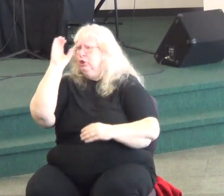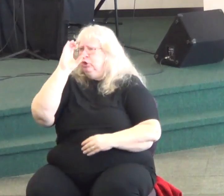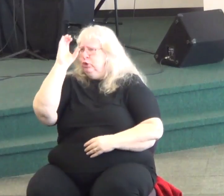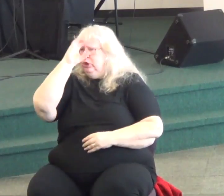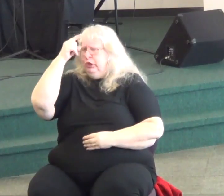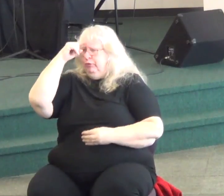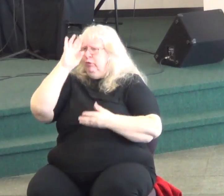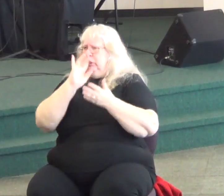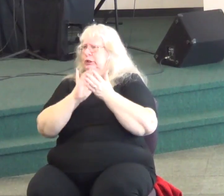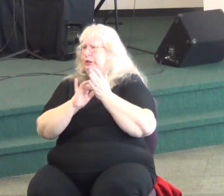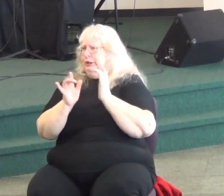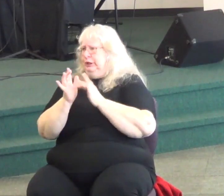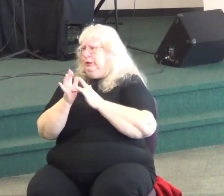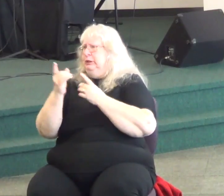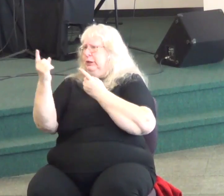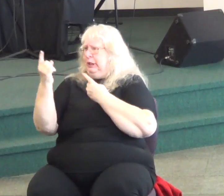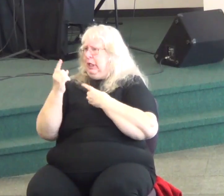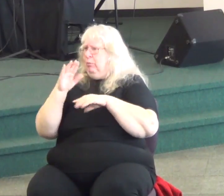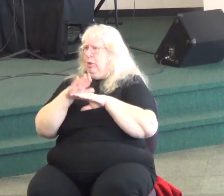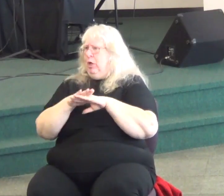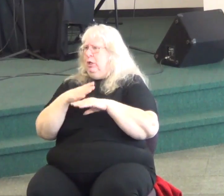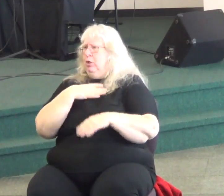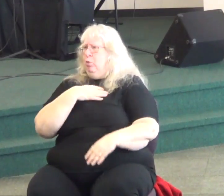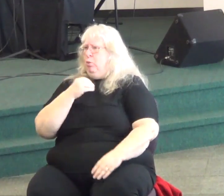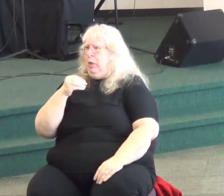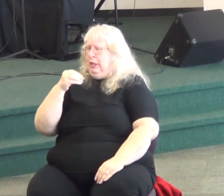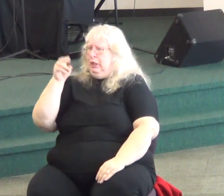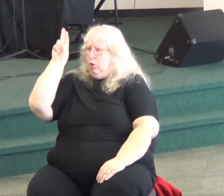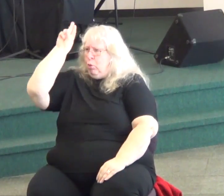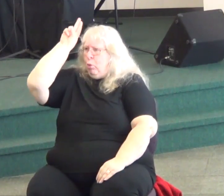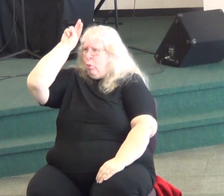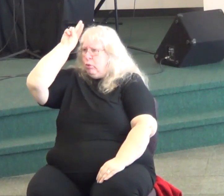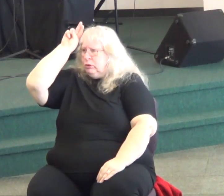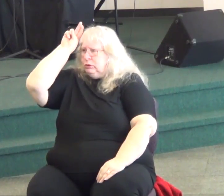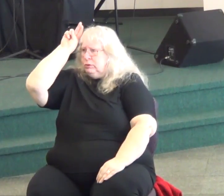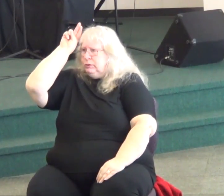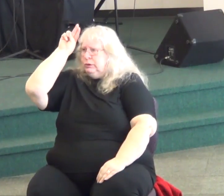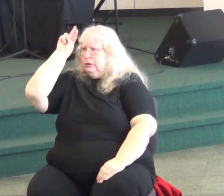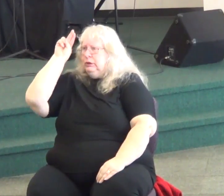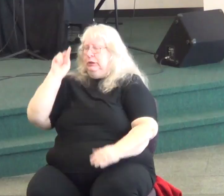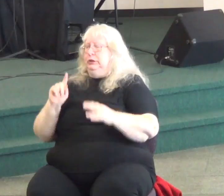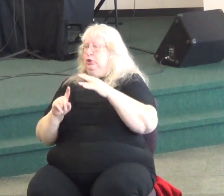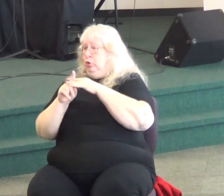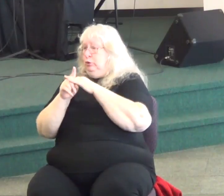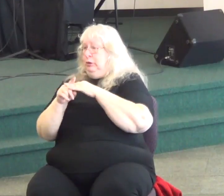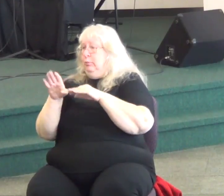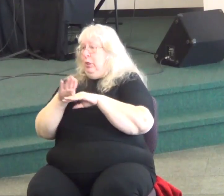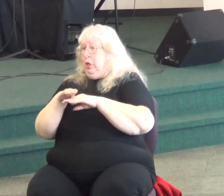on a white horse, and he shows up meek and lowly on a donkey.